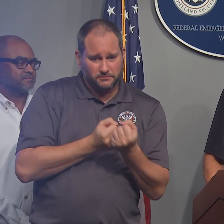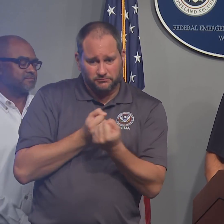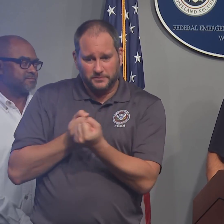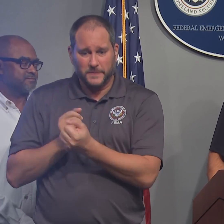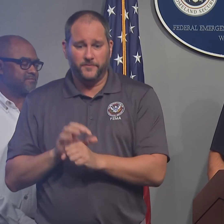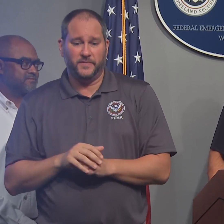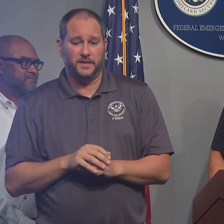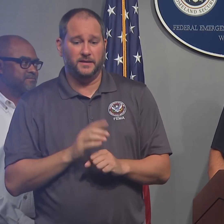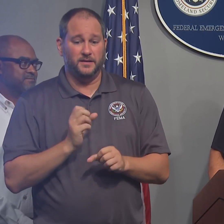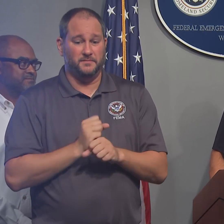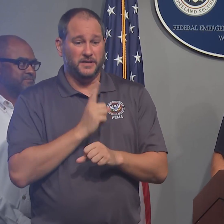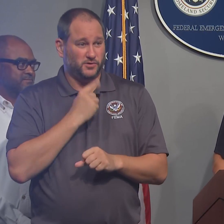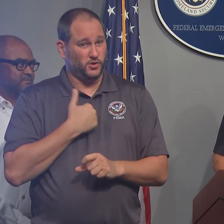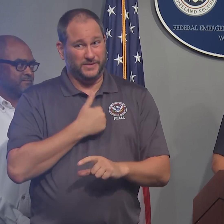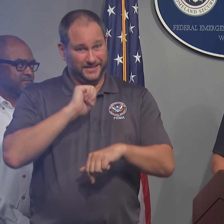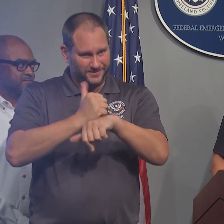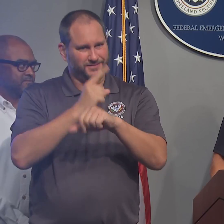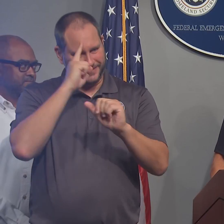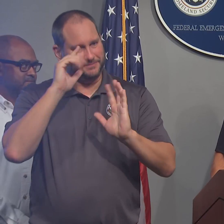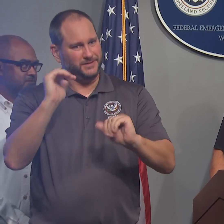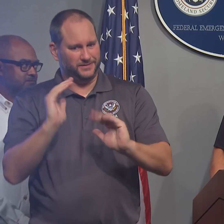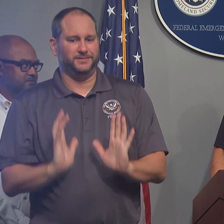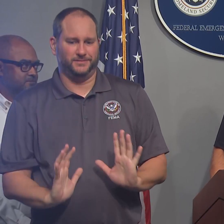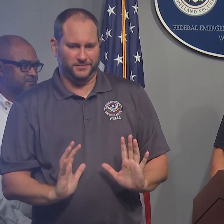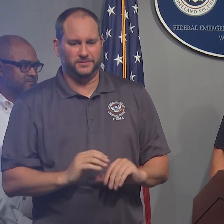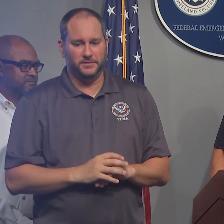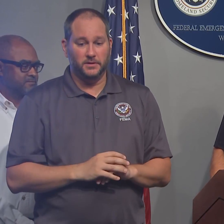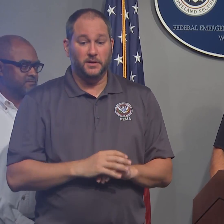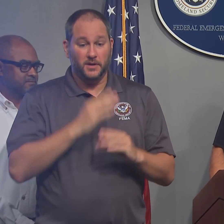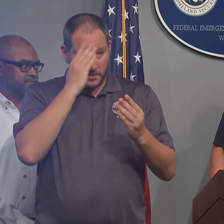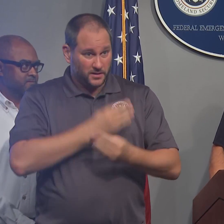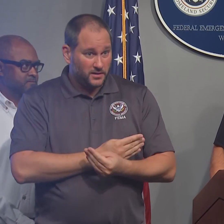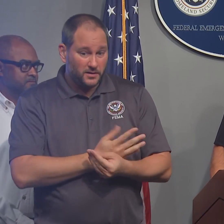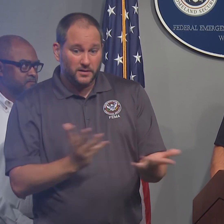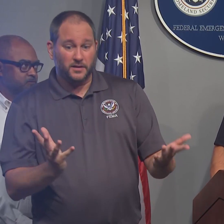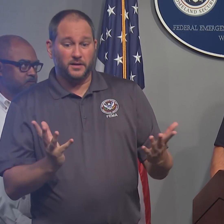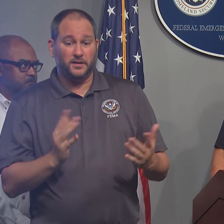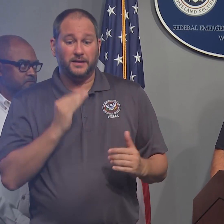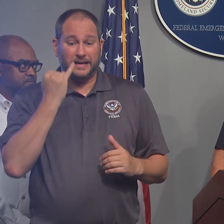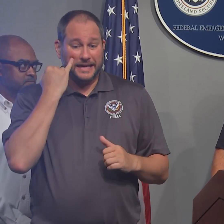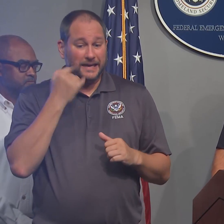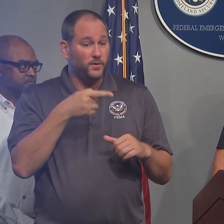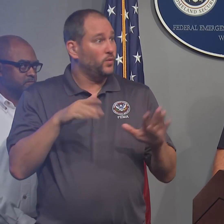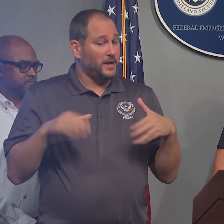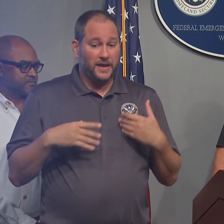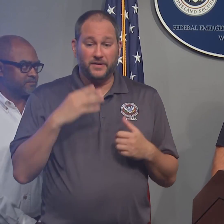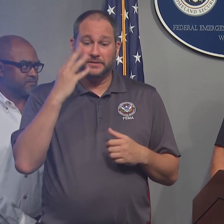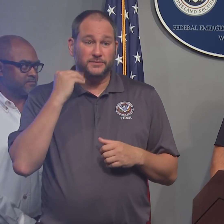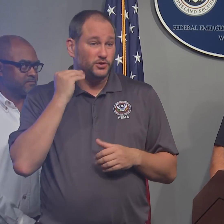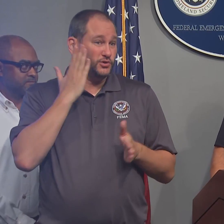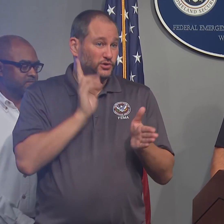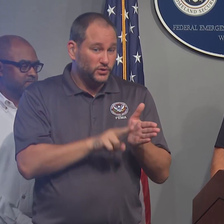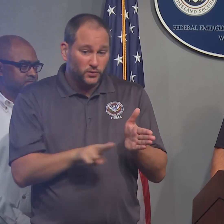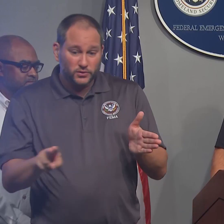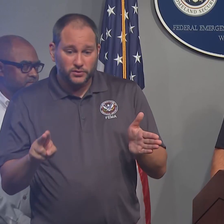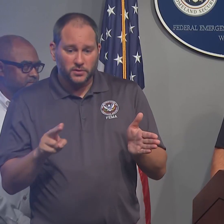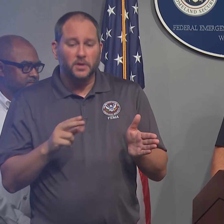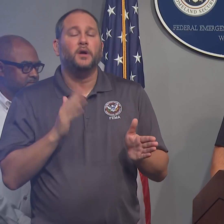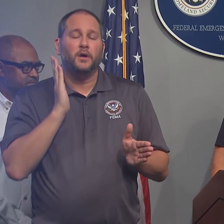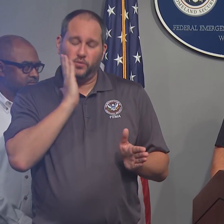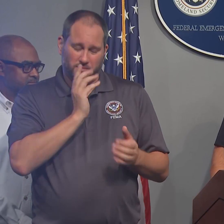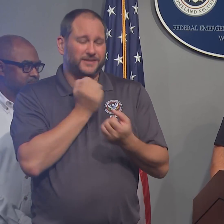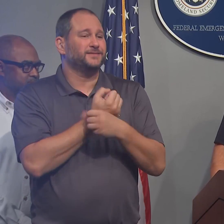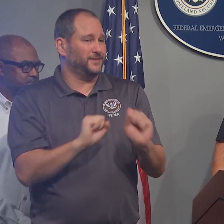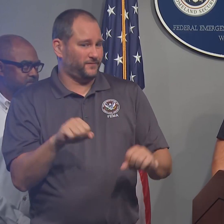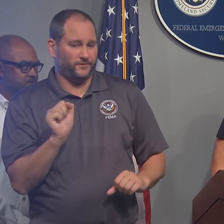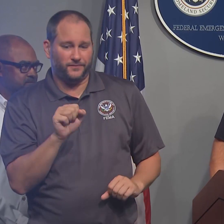If the public has not experienced staying in a shelter in the past, you'll be safe, but